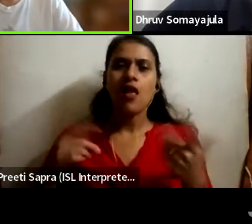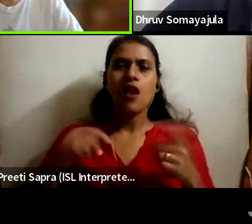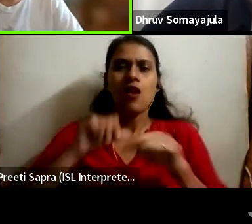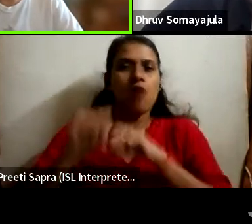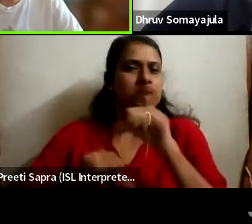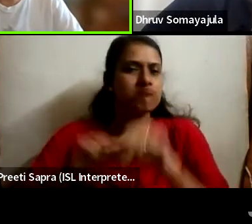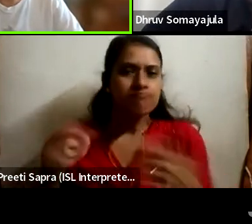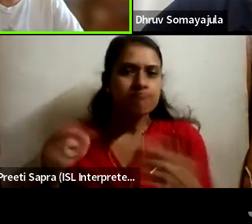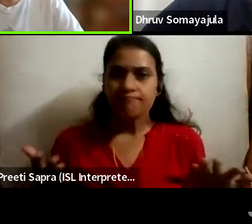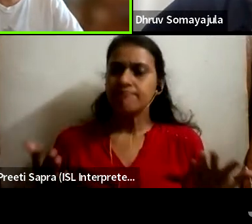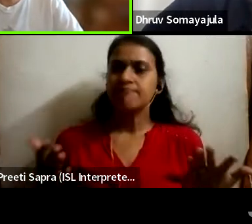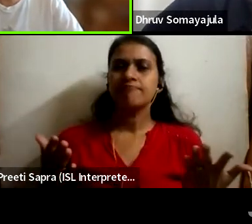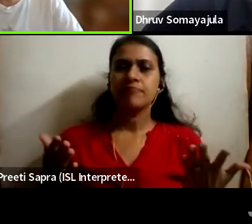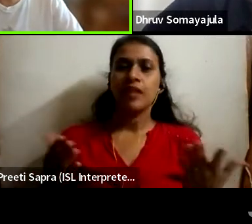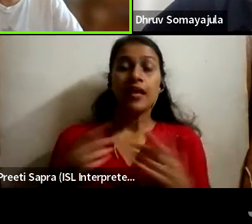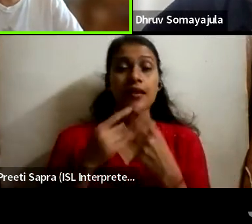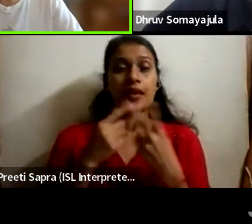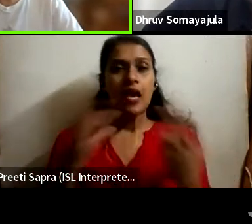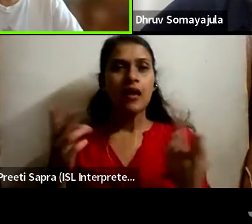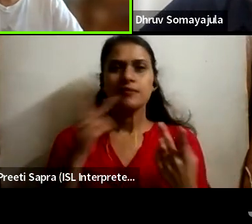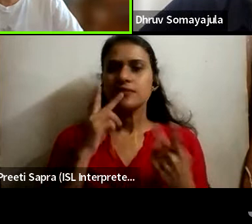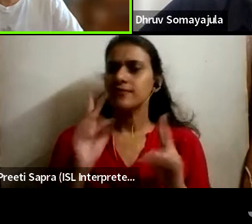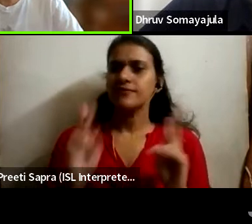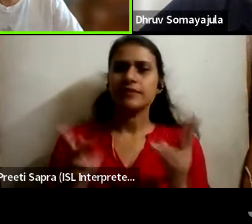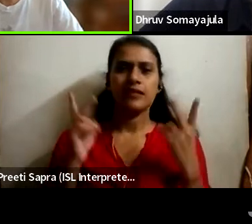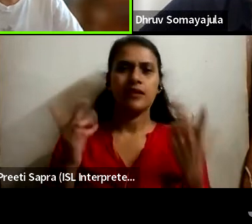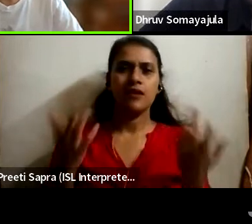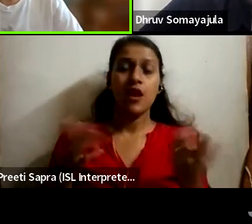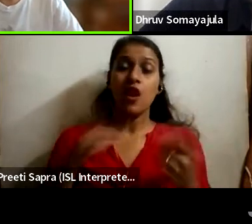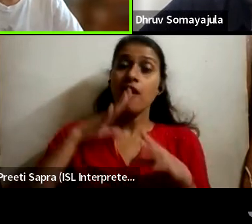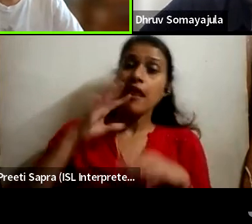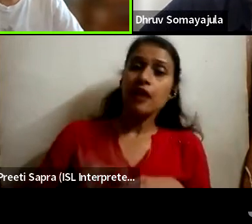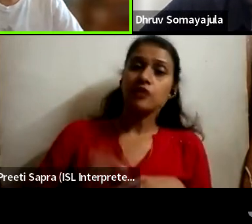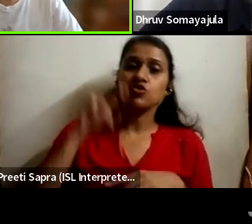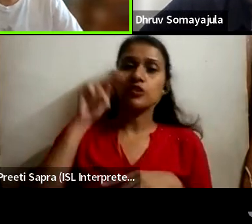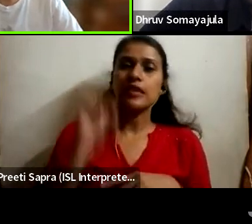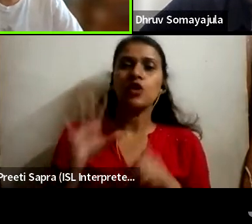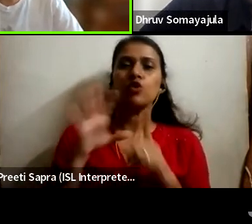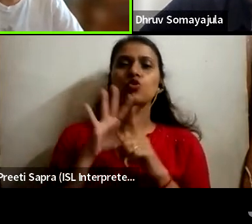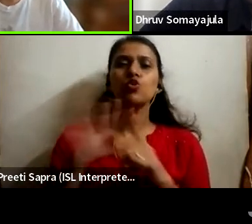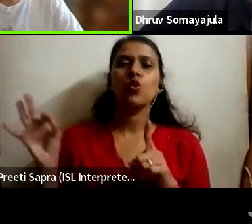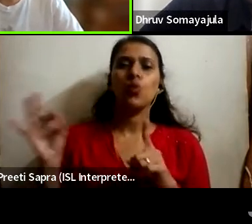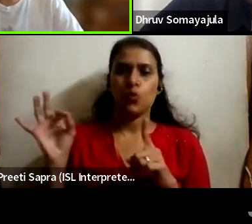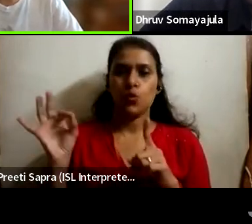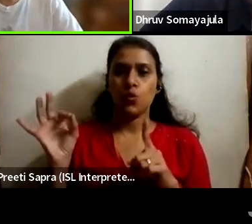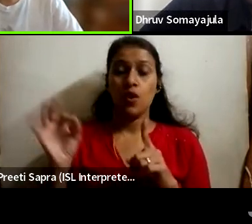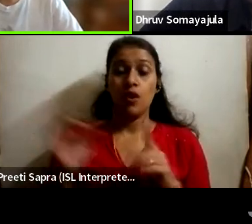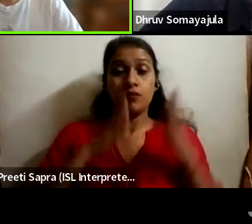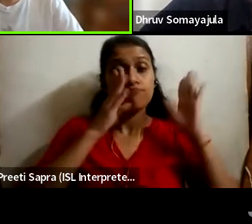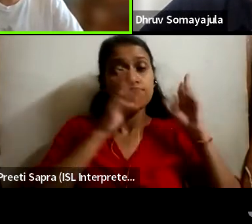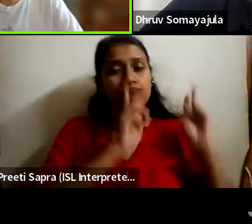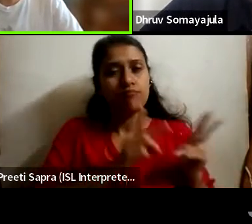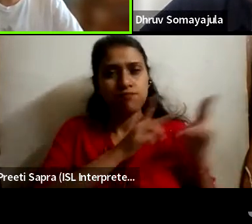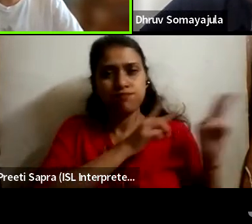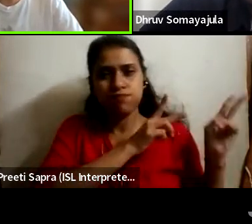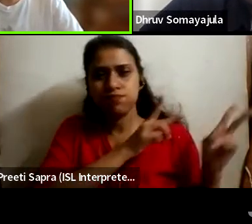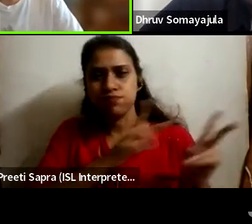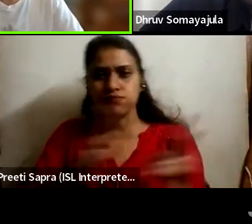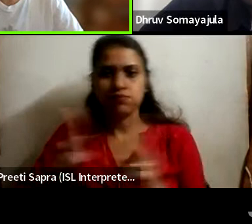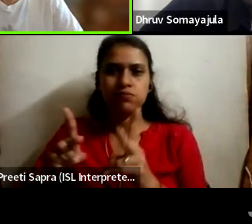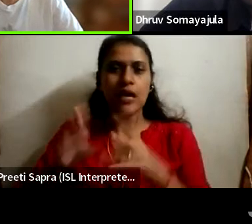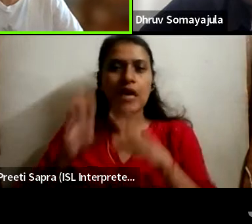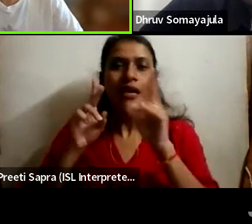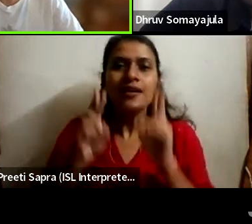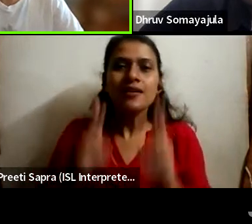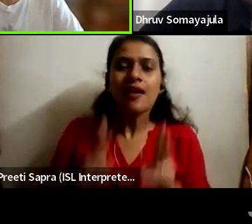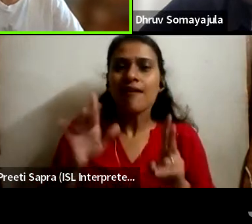happening because there's a lot of vagueness in terms of what actually needs to be done. And there's inconsistency in how different firms who are